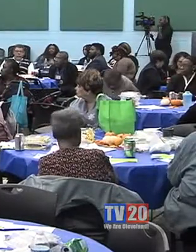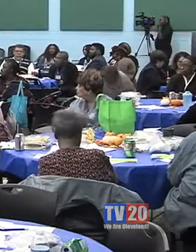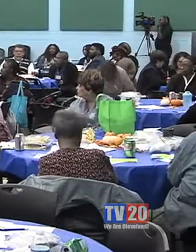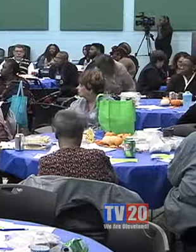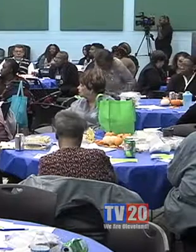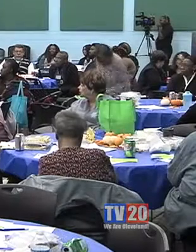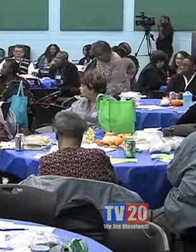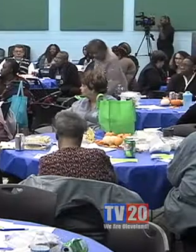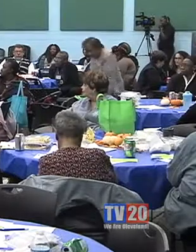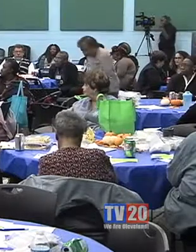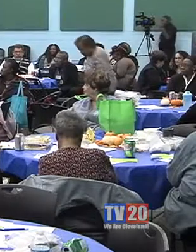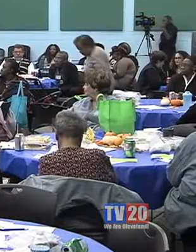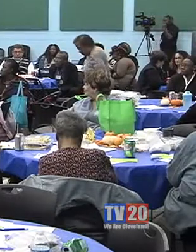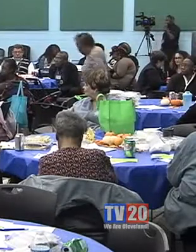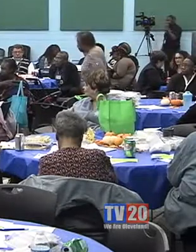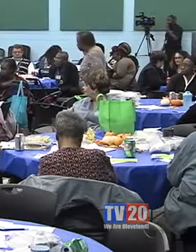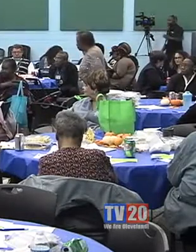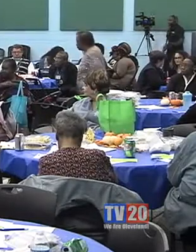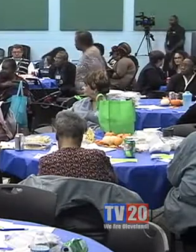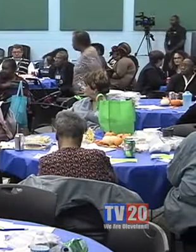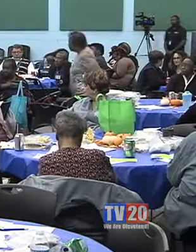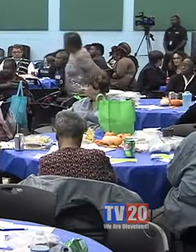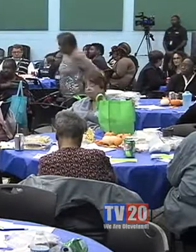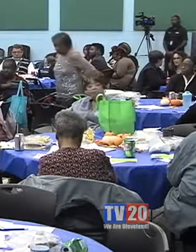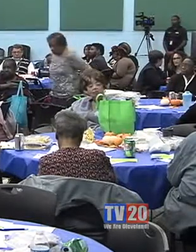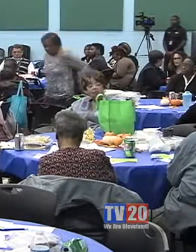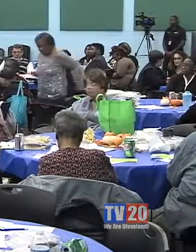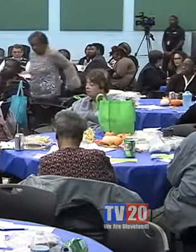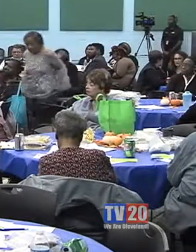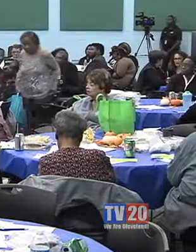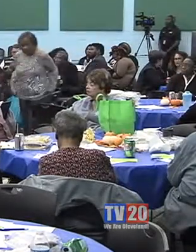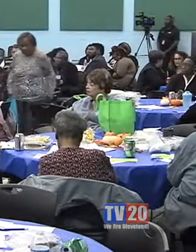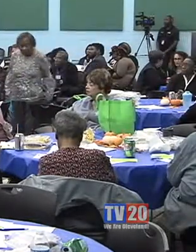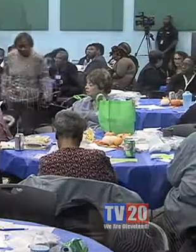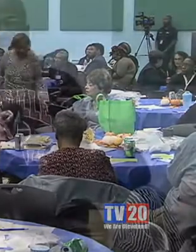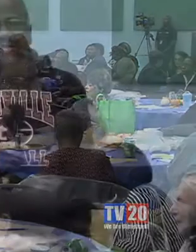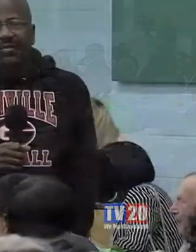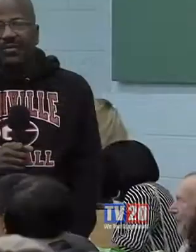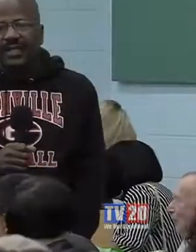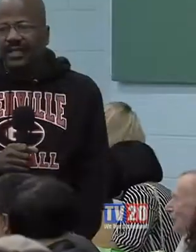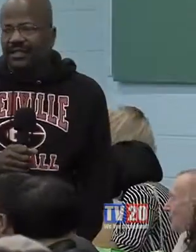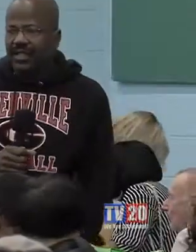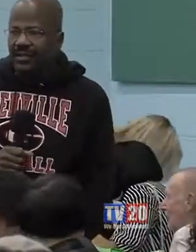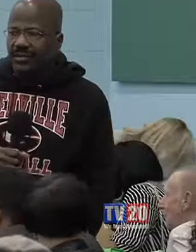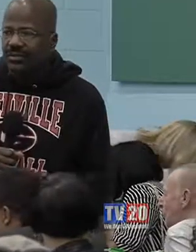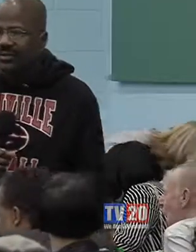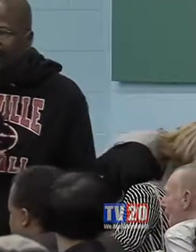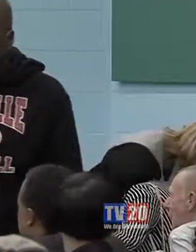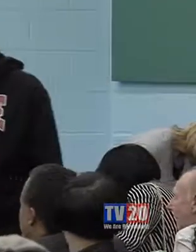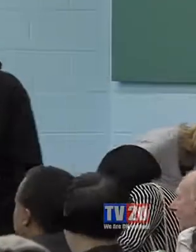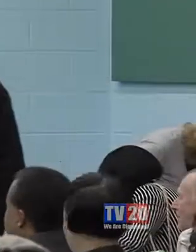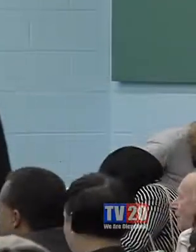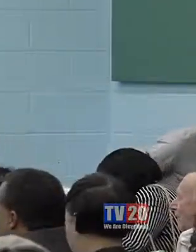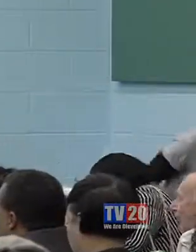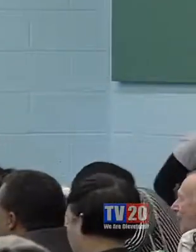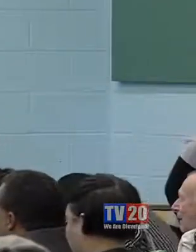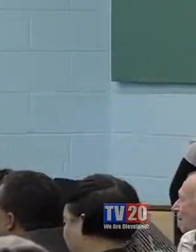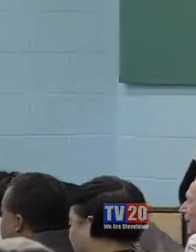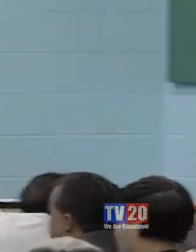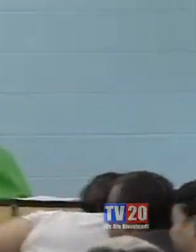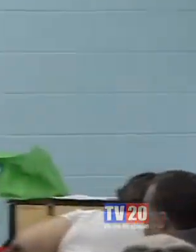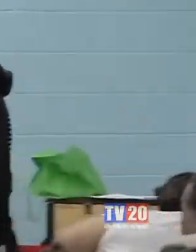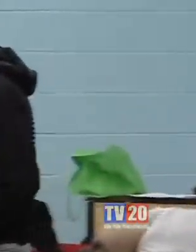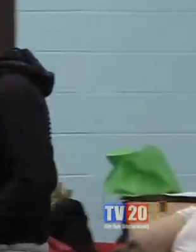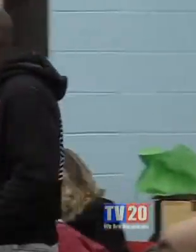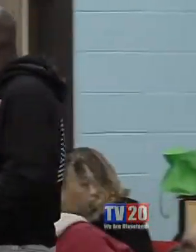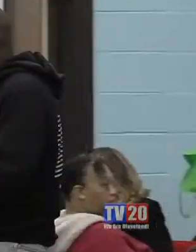it needs to be addressed, because you don't want it to hit the fan. Yeah, that bullying is not cool, man. That's not cool. I'm gonna turn